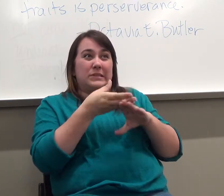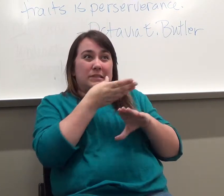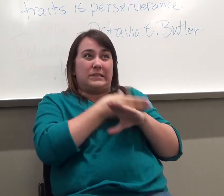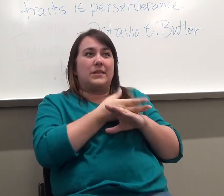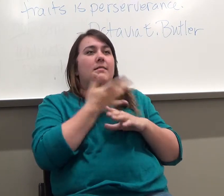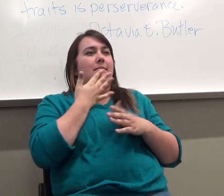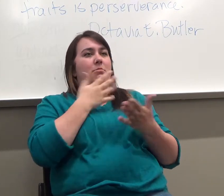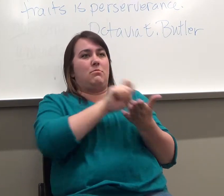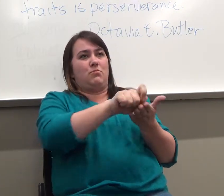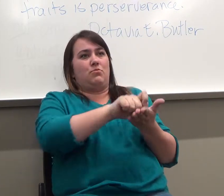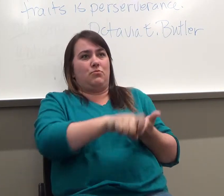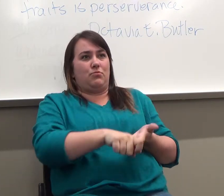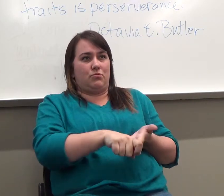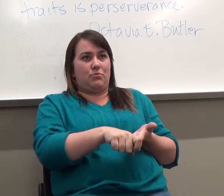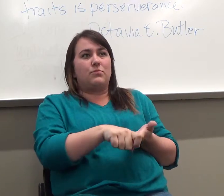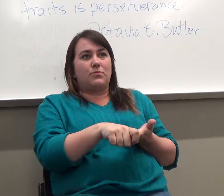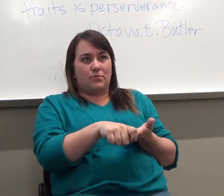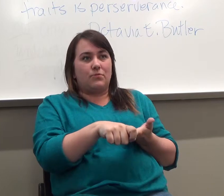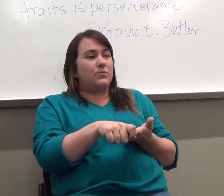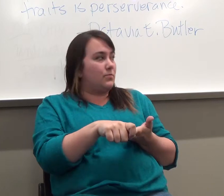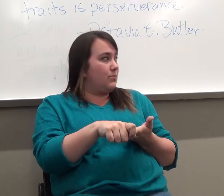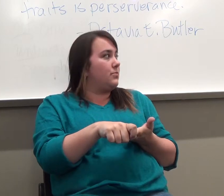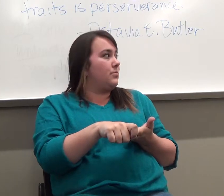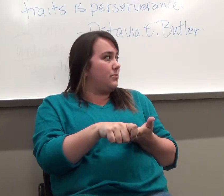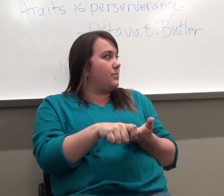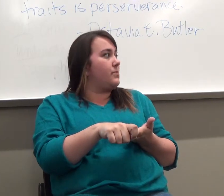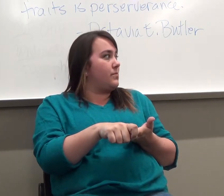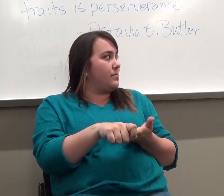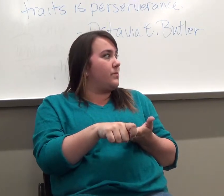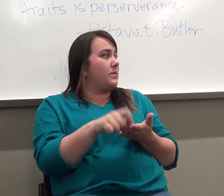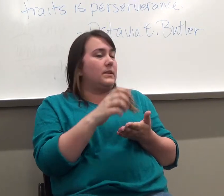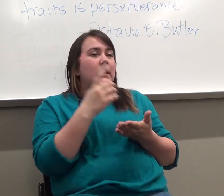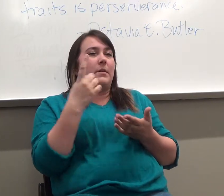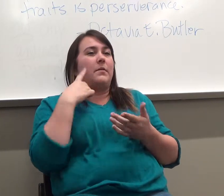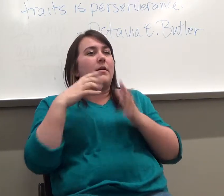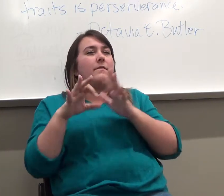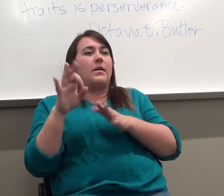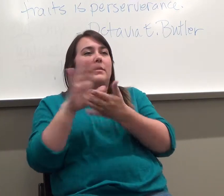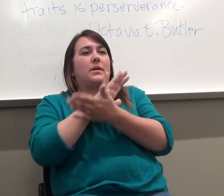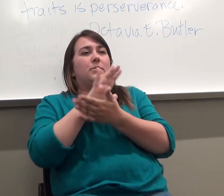Let me find them this one. Somebody doesn't want that.